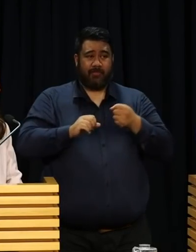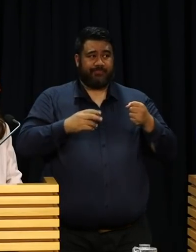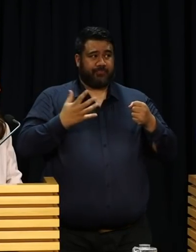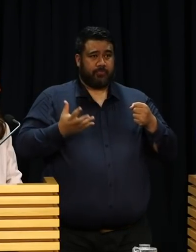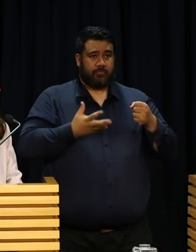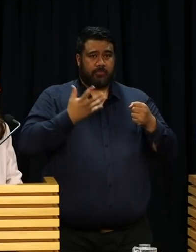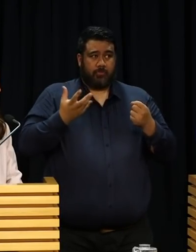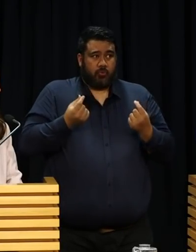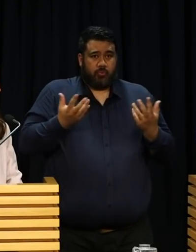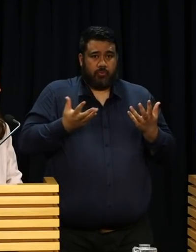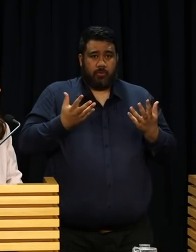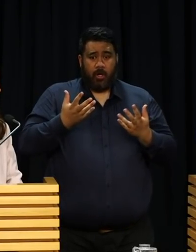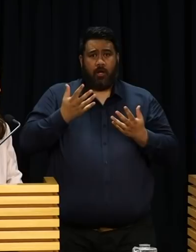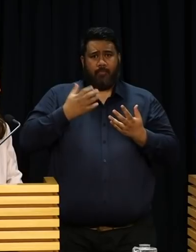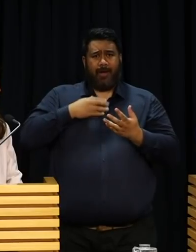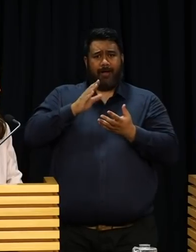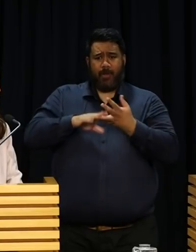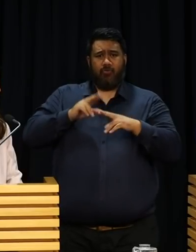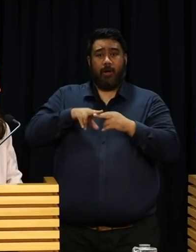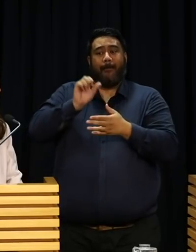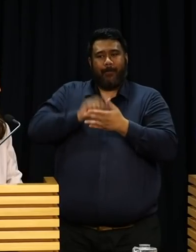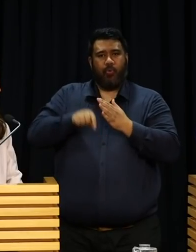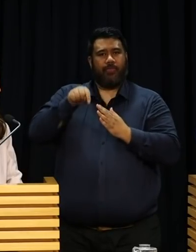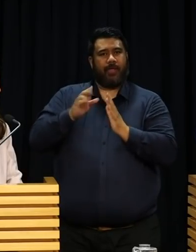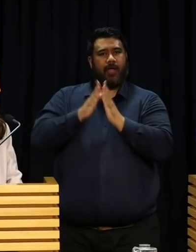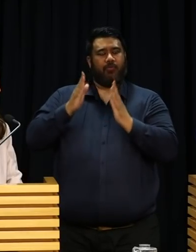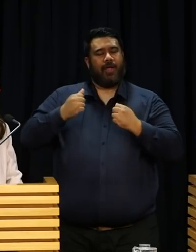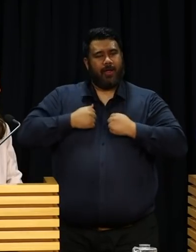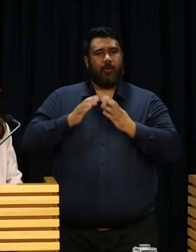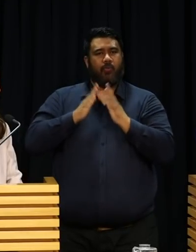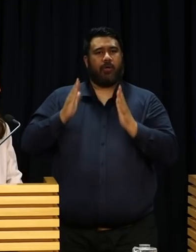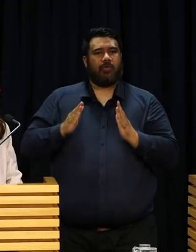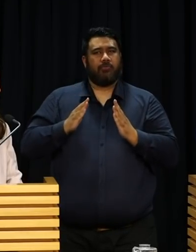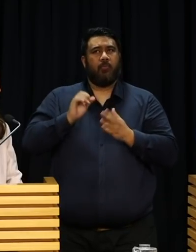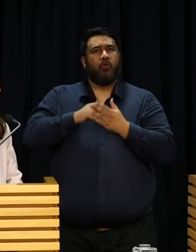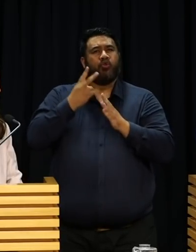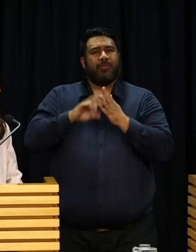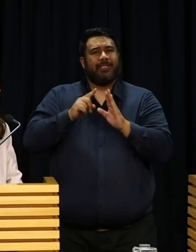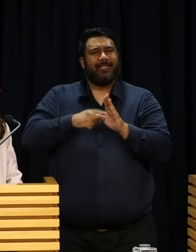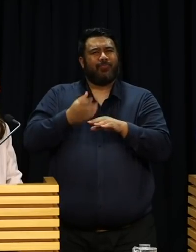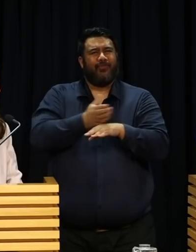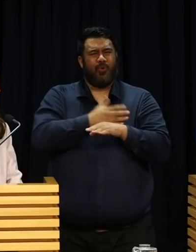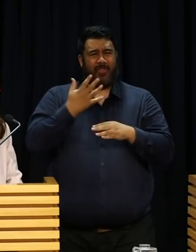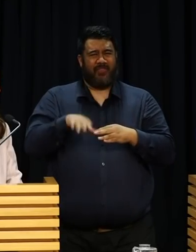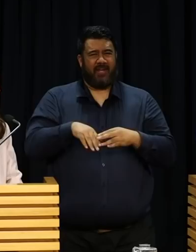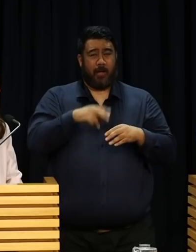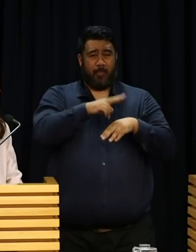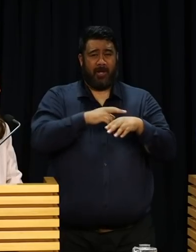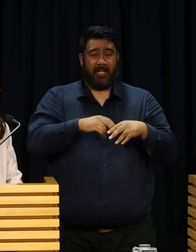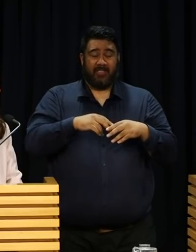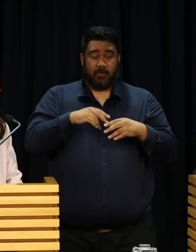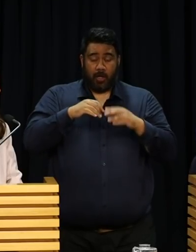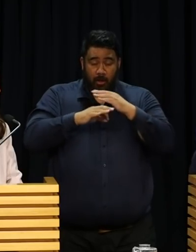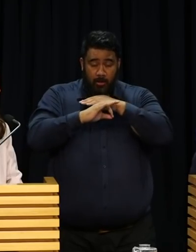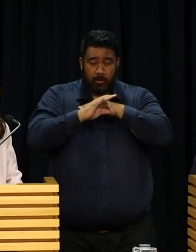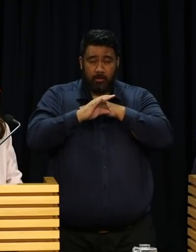We bought the home about 2 years prior to that. and to have somebody knocking at the door in the early hours